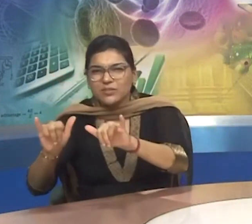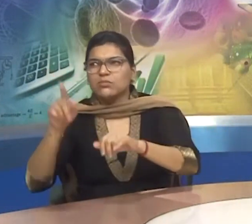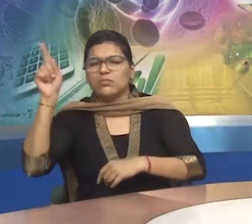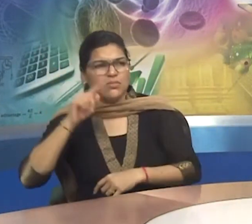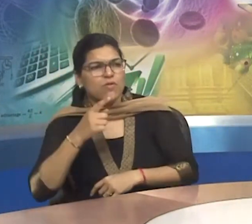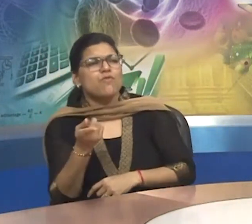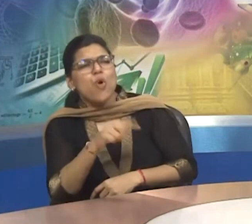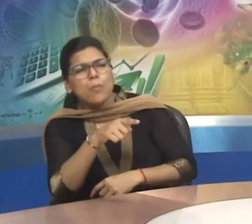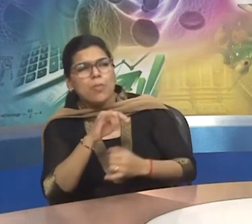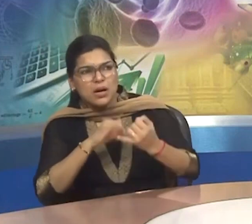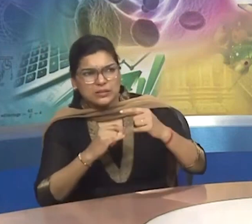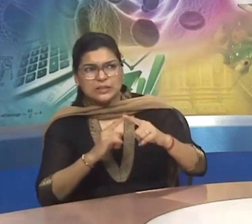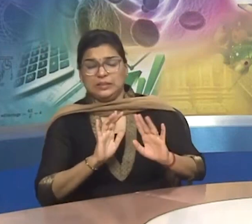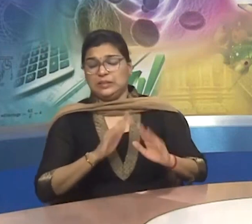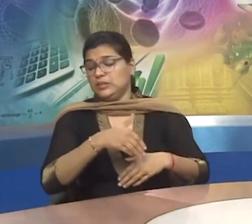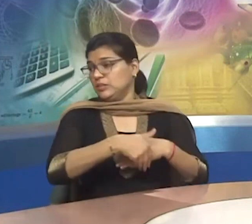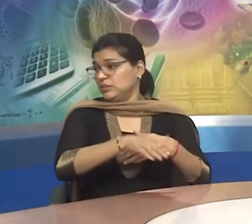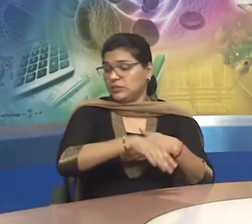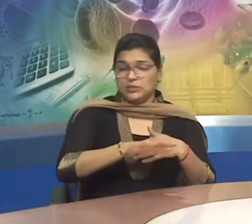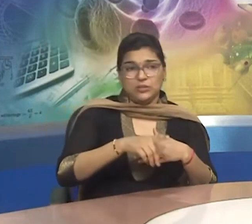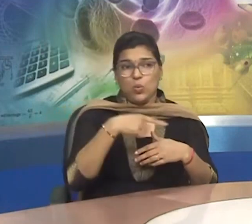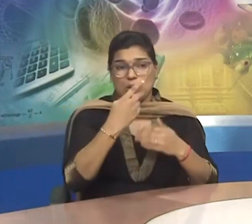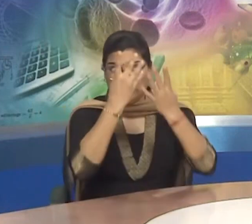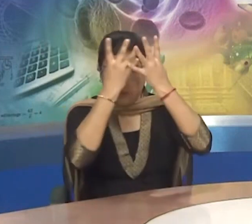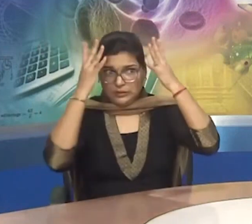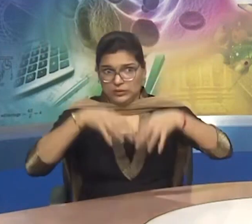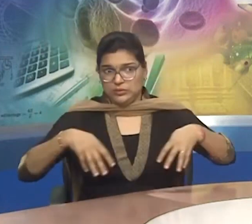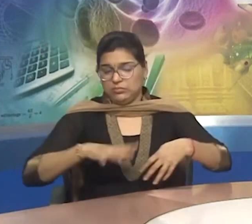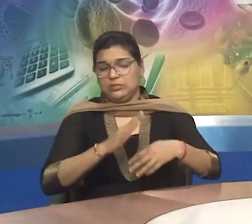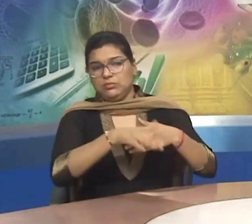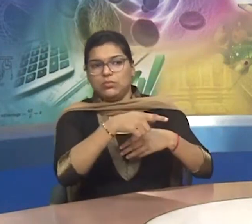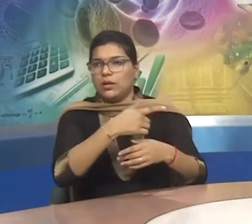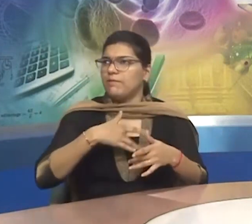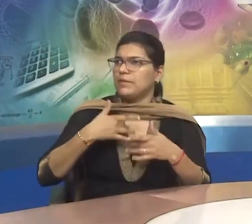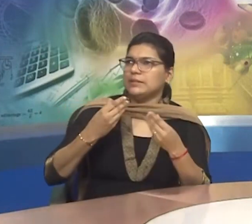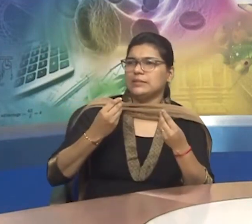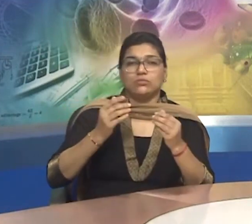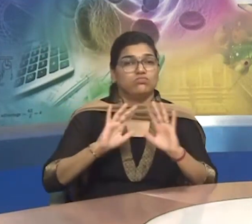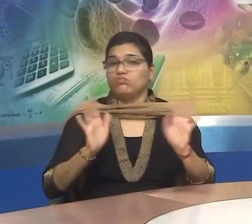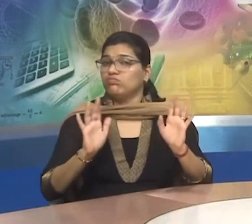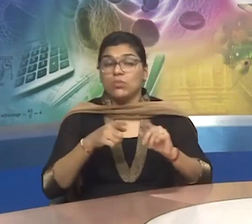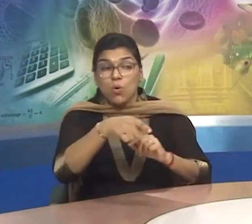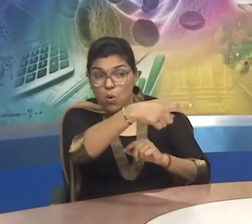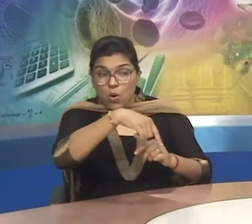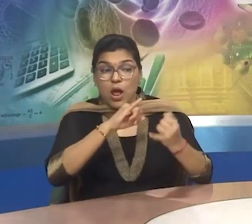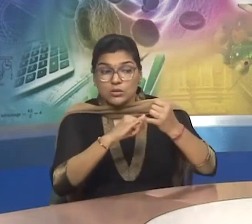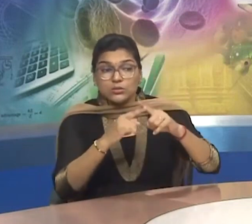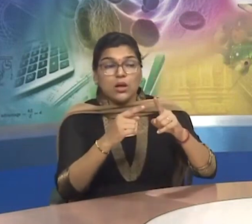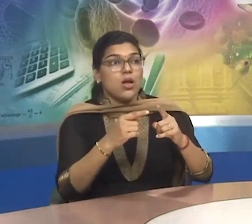Because protecting the community is important, and safeguarding them, protecting